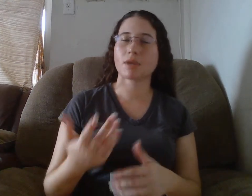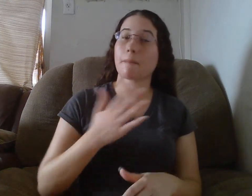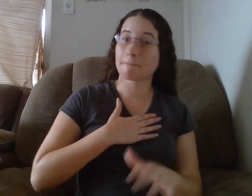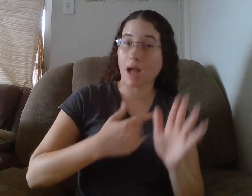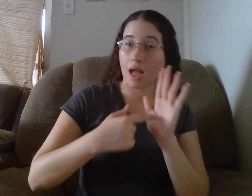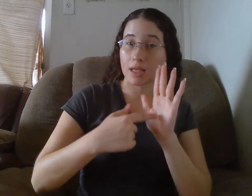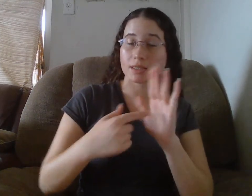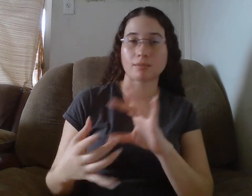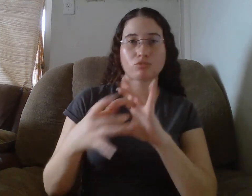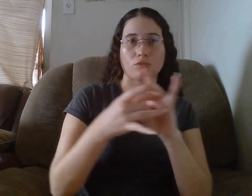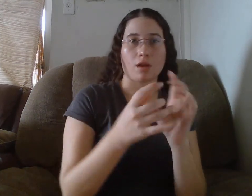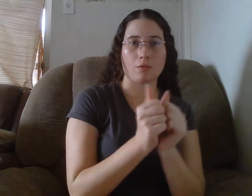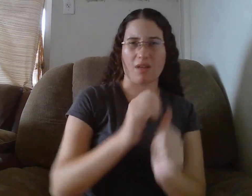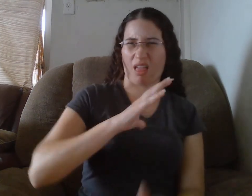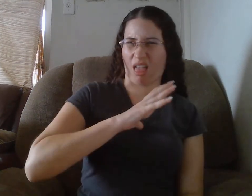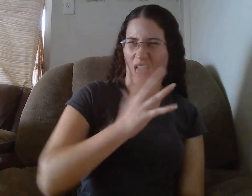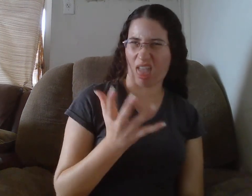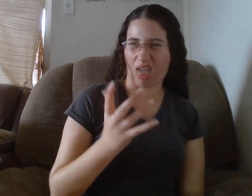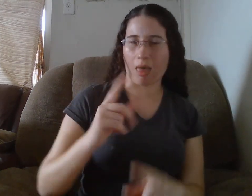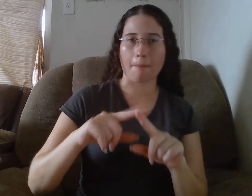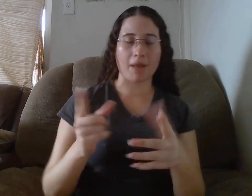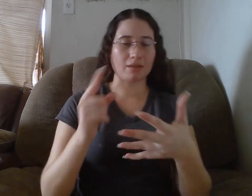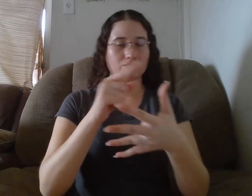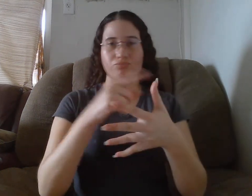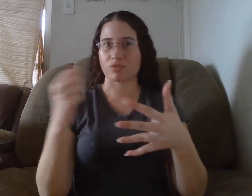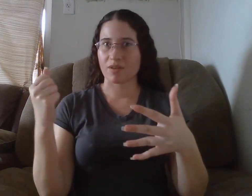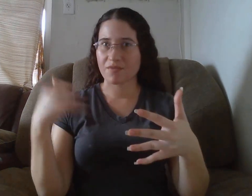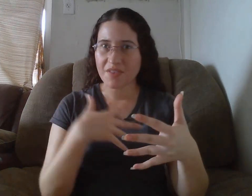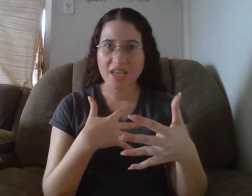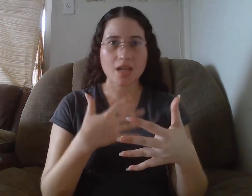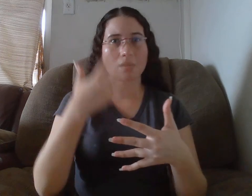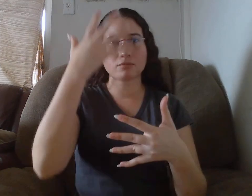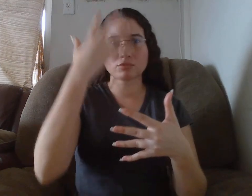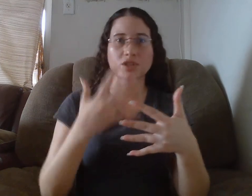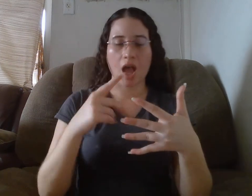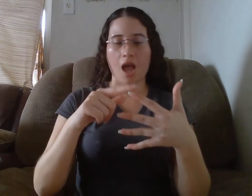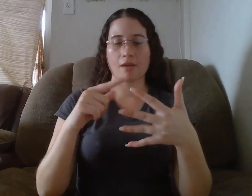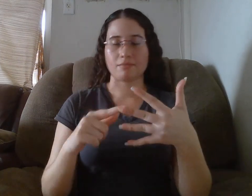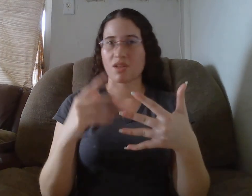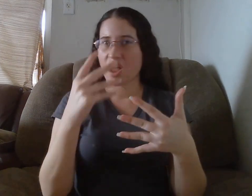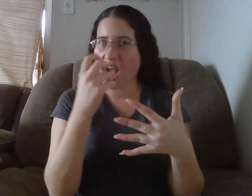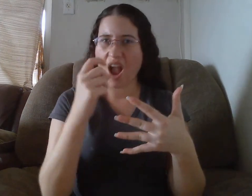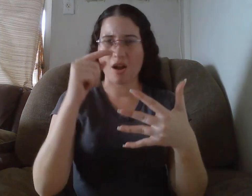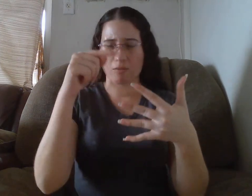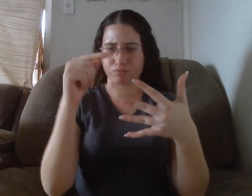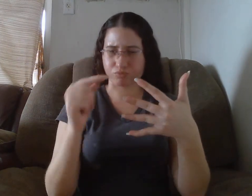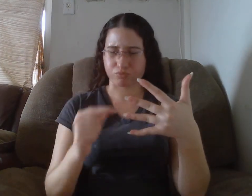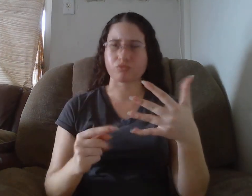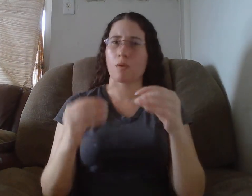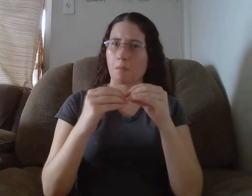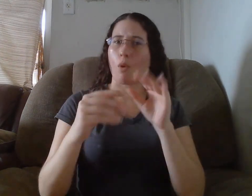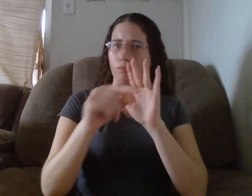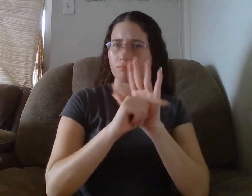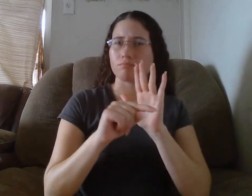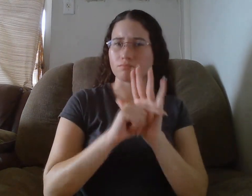negative emotions would be fear, sad, angry, etc. And there are other negative emotions too. But there are